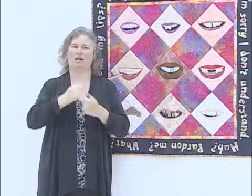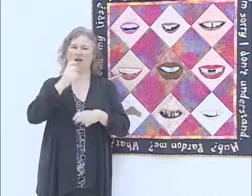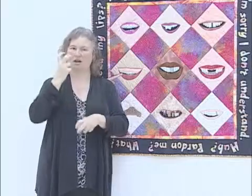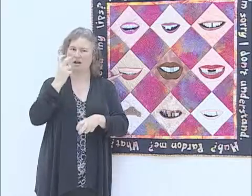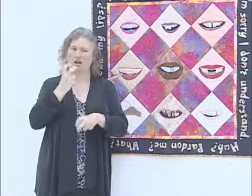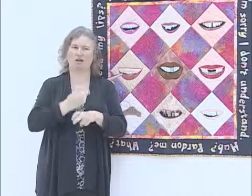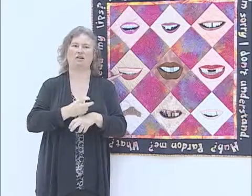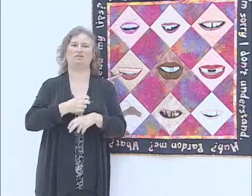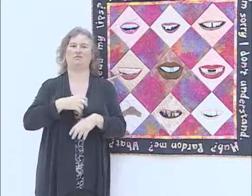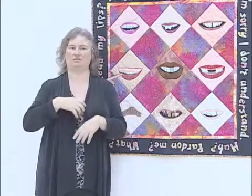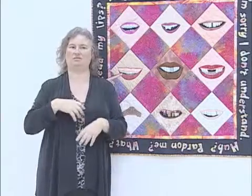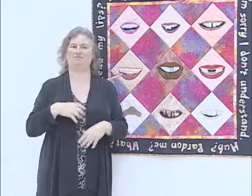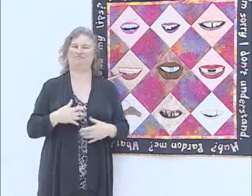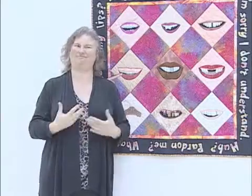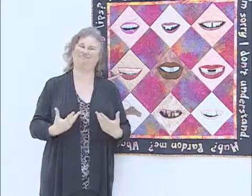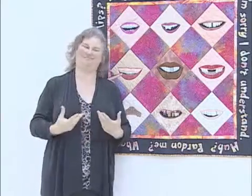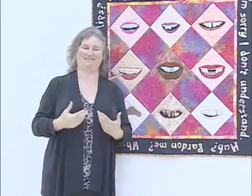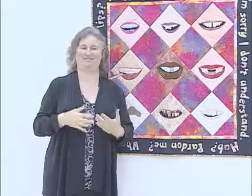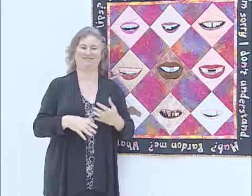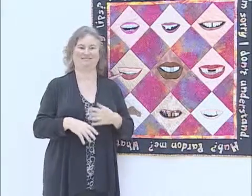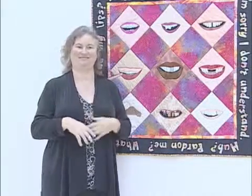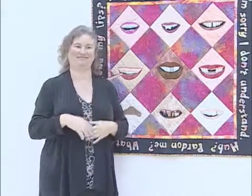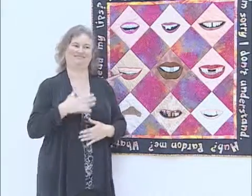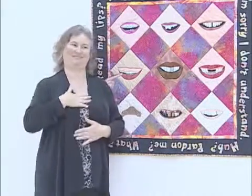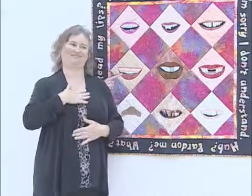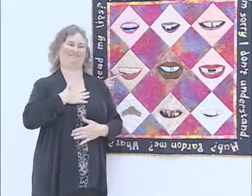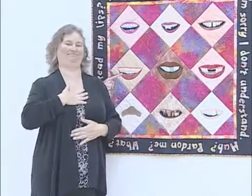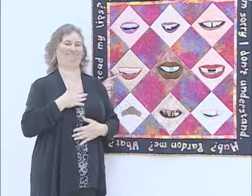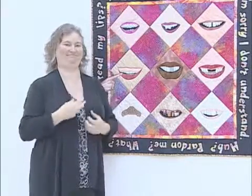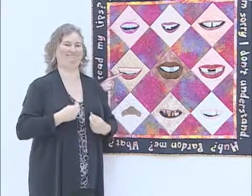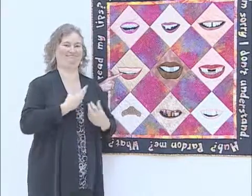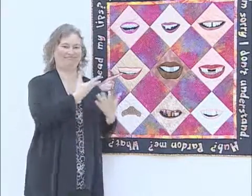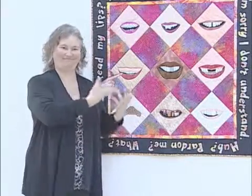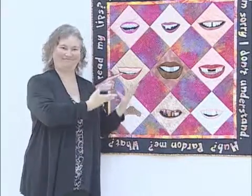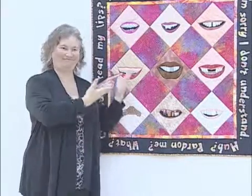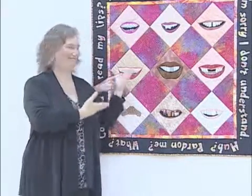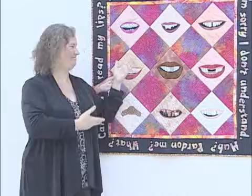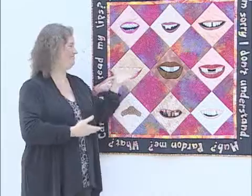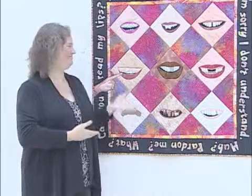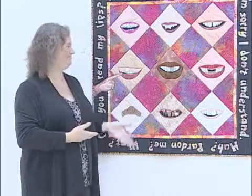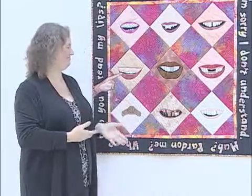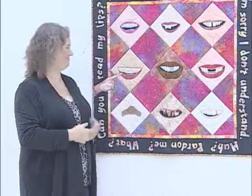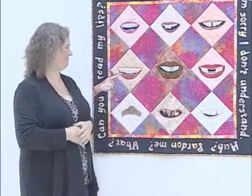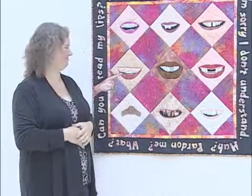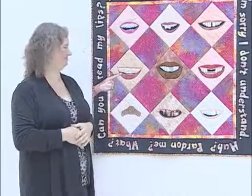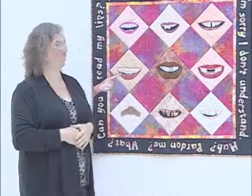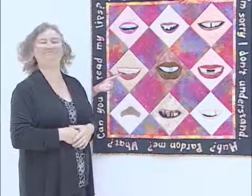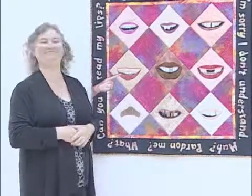on me. It's such a challenge to lip read people. And so I presented it here in this quilt.